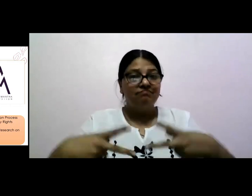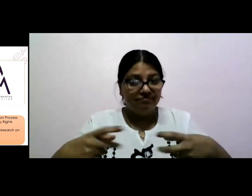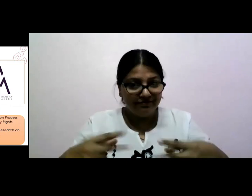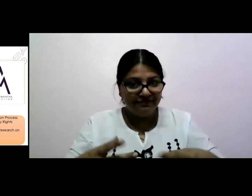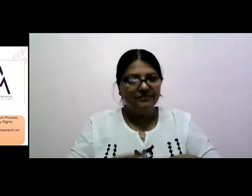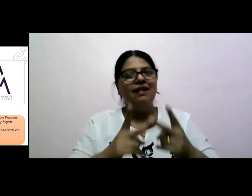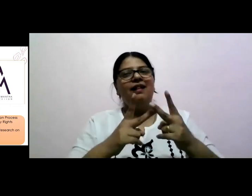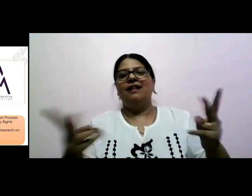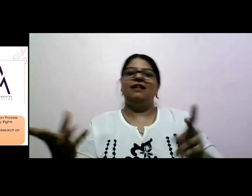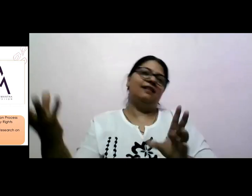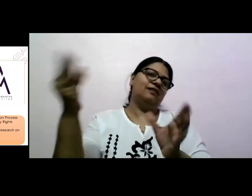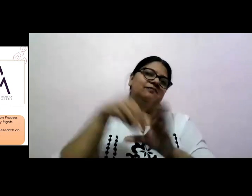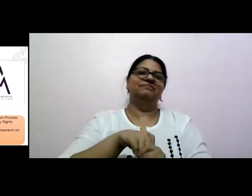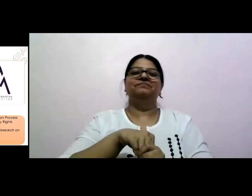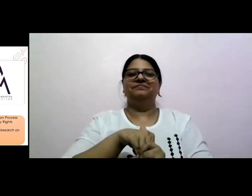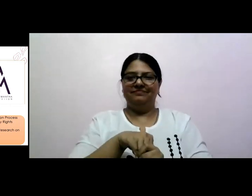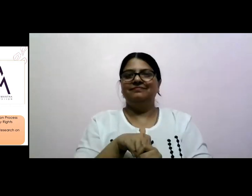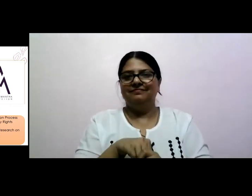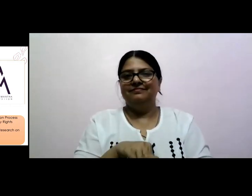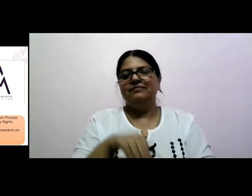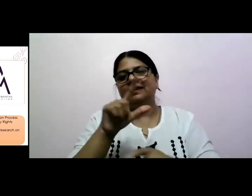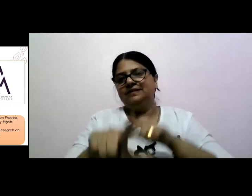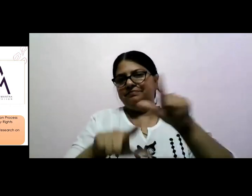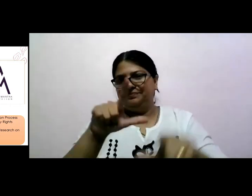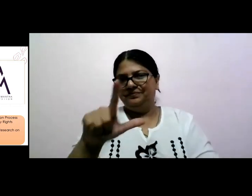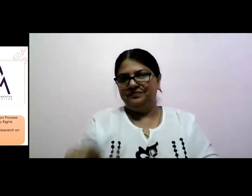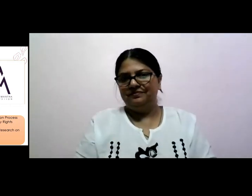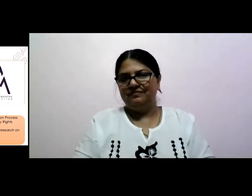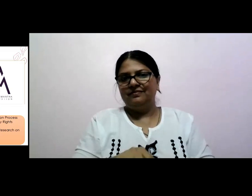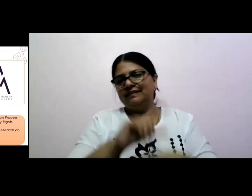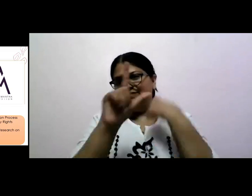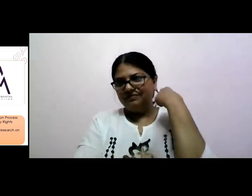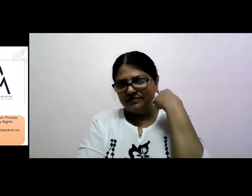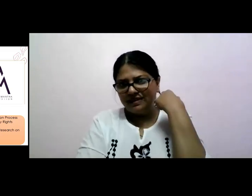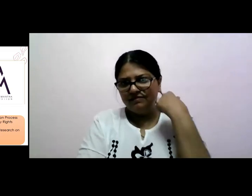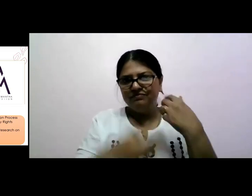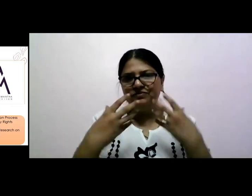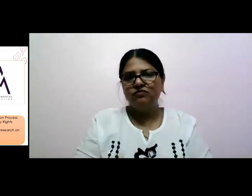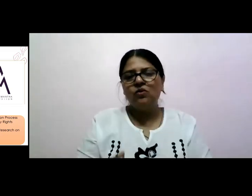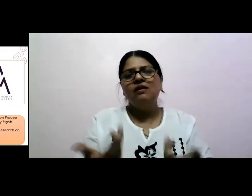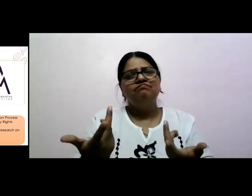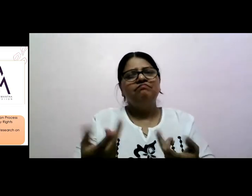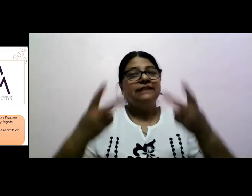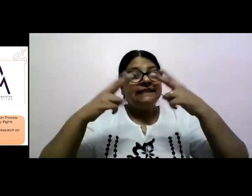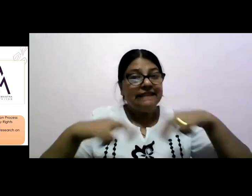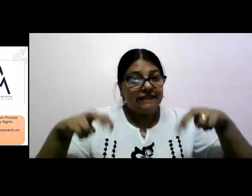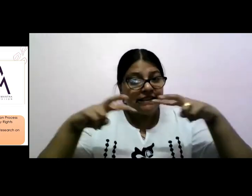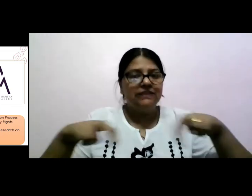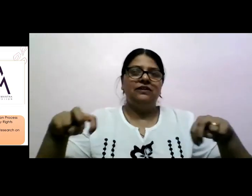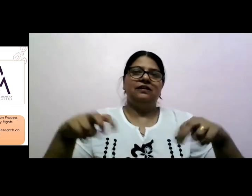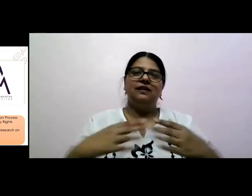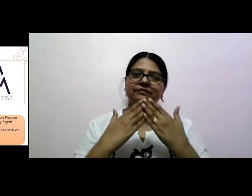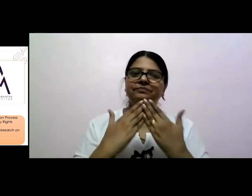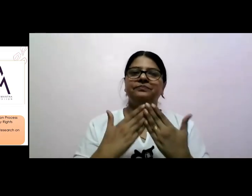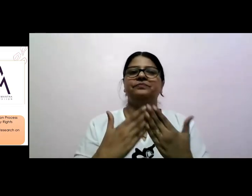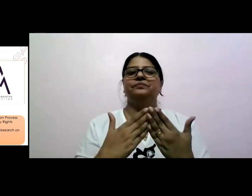to fight for advocacy rights and subtitles, captions, all of us. So these are the next steps that we are planning to take. And in the